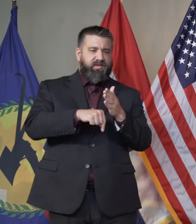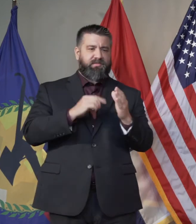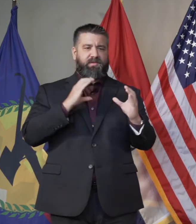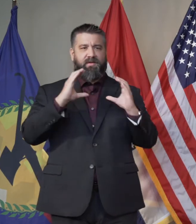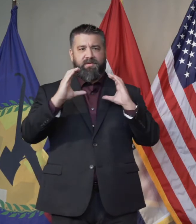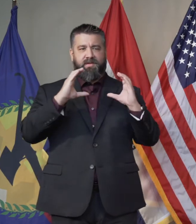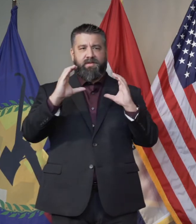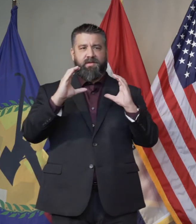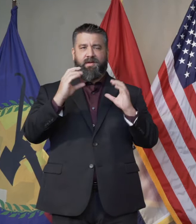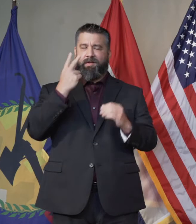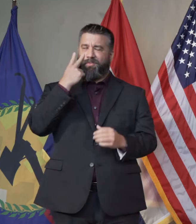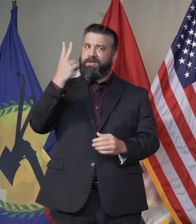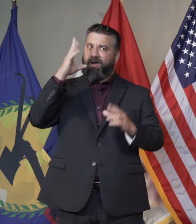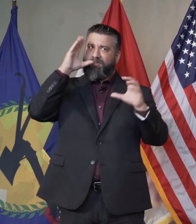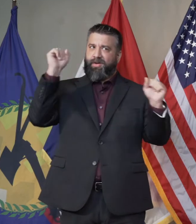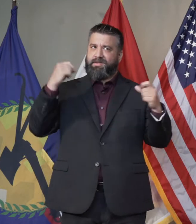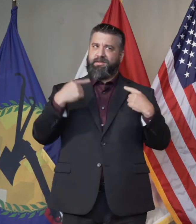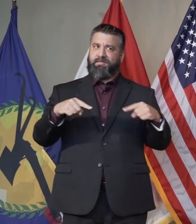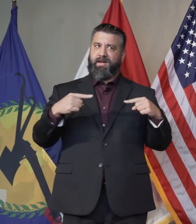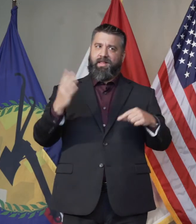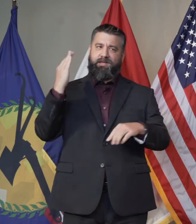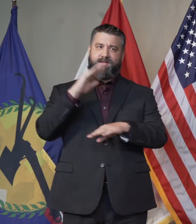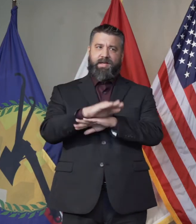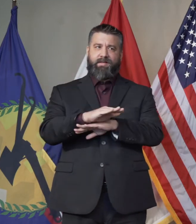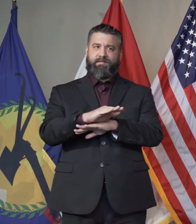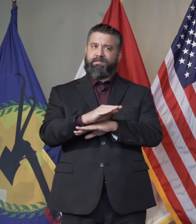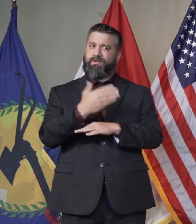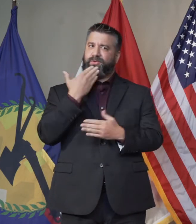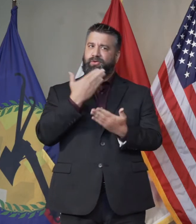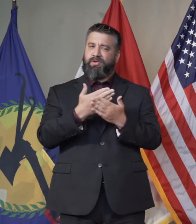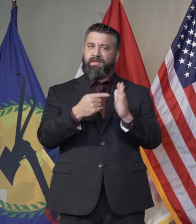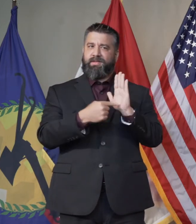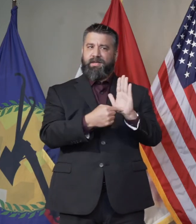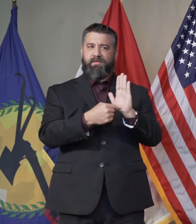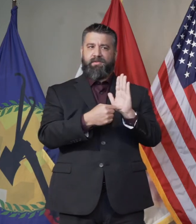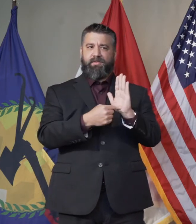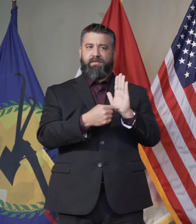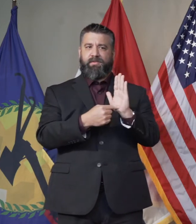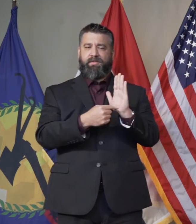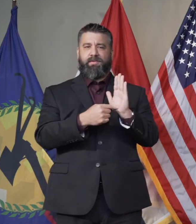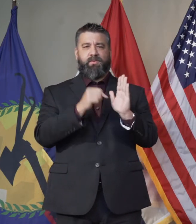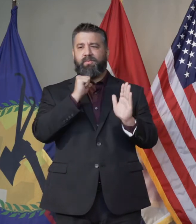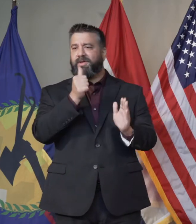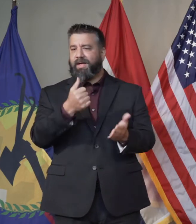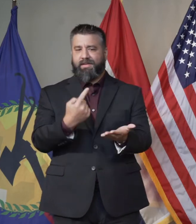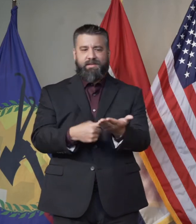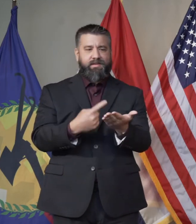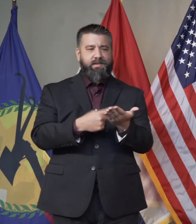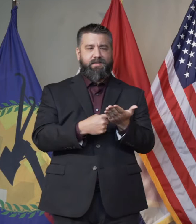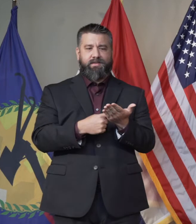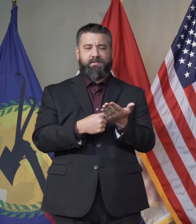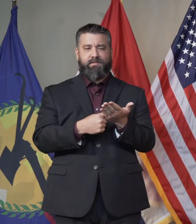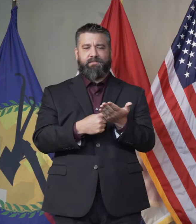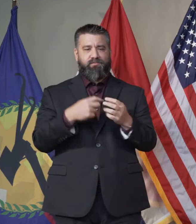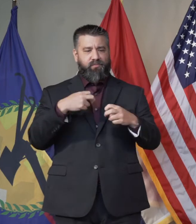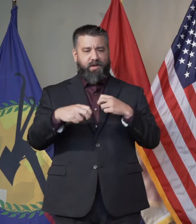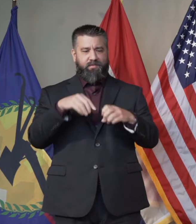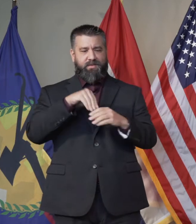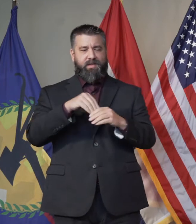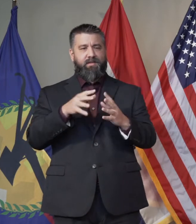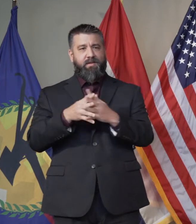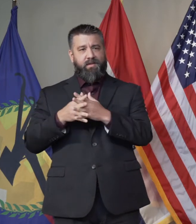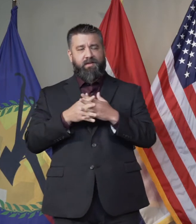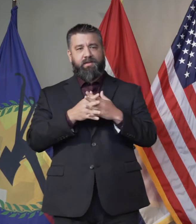saw the presidential debate last night as a prime example. We're not having thoughtful conversations about issues in our country. And in a